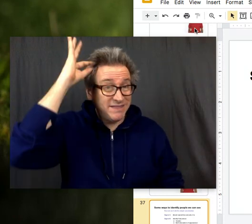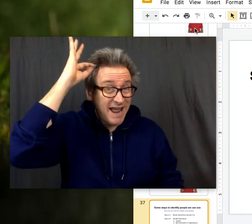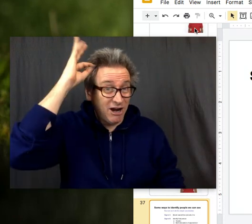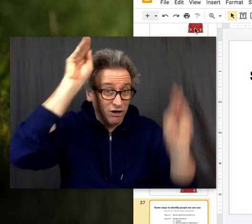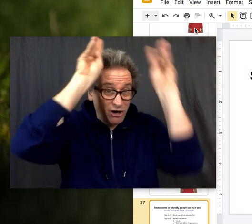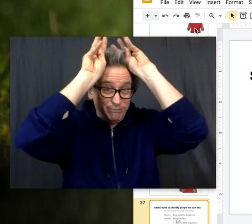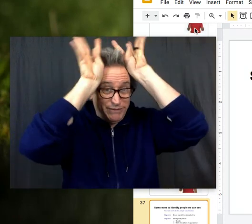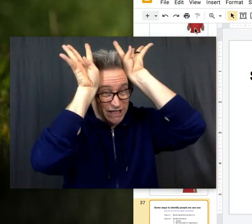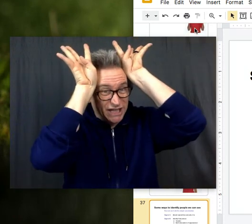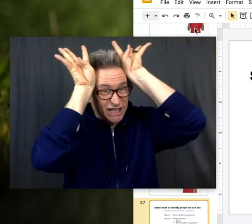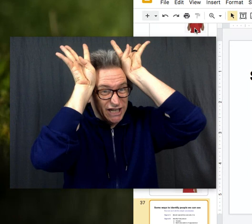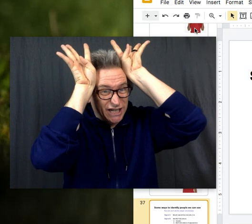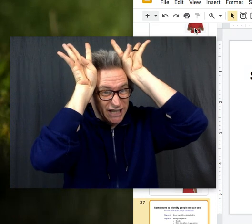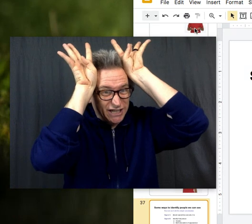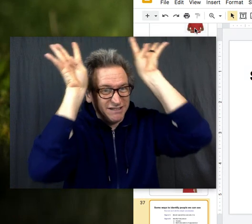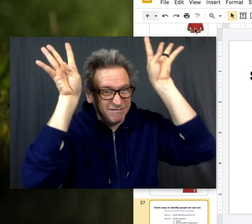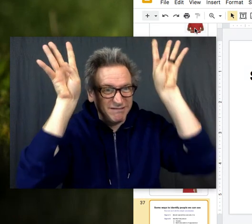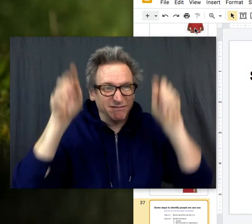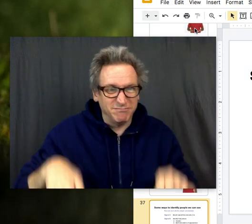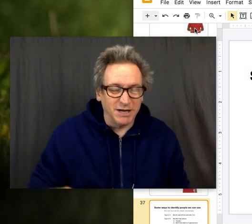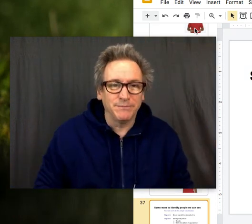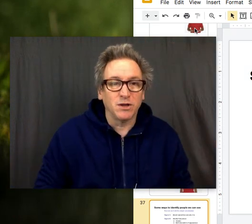with the hair,